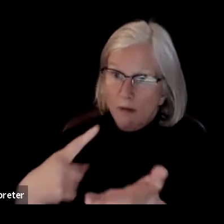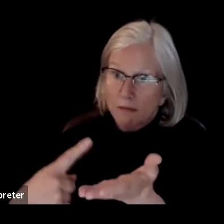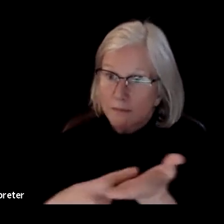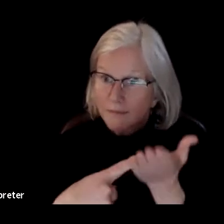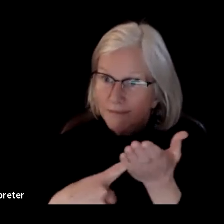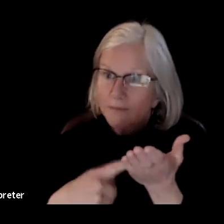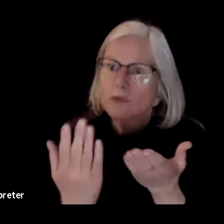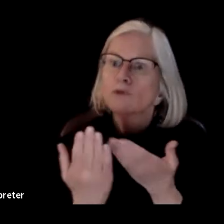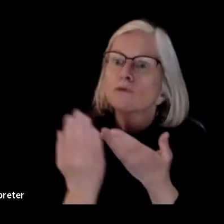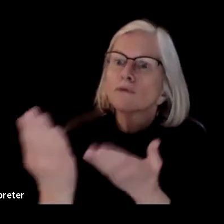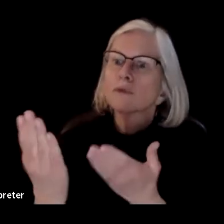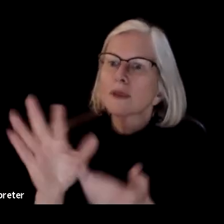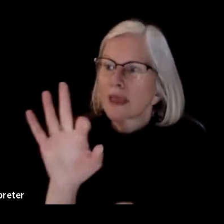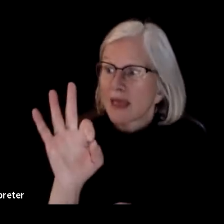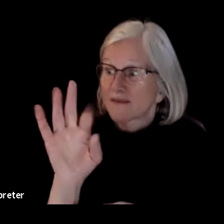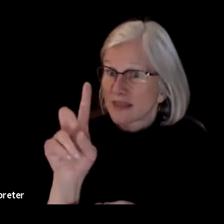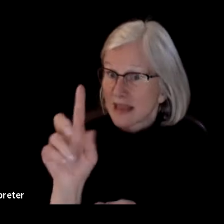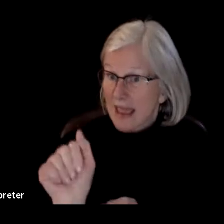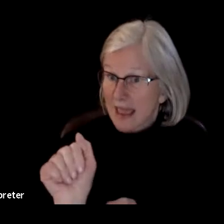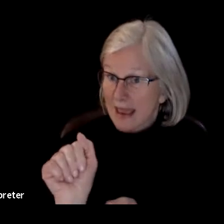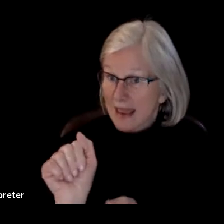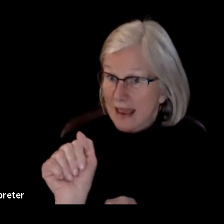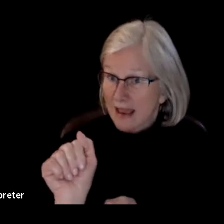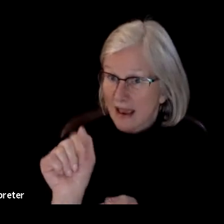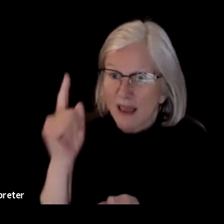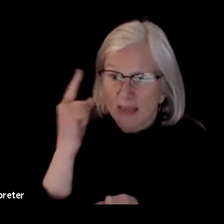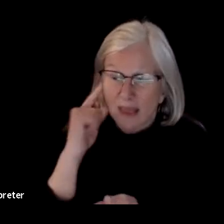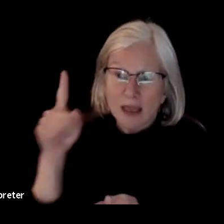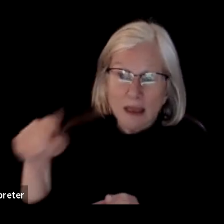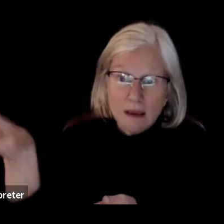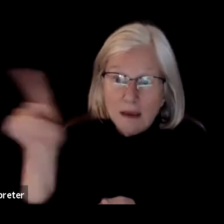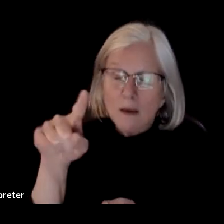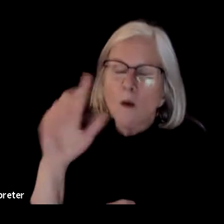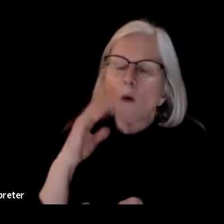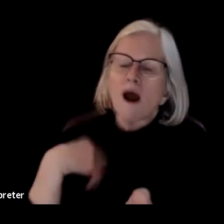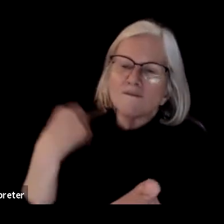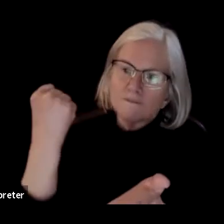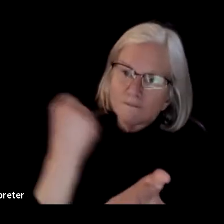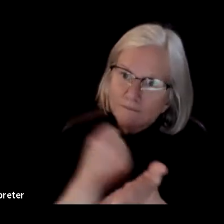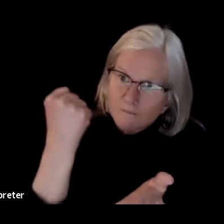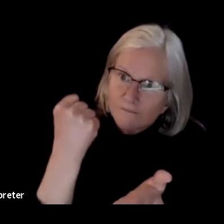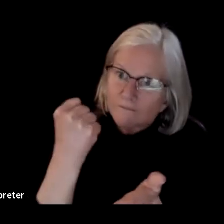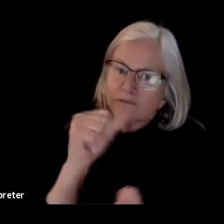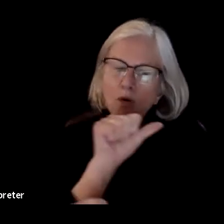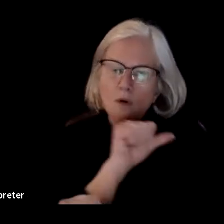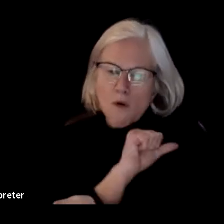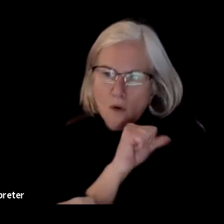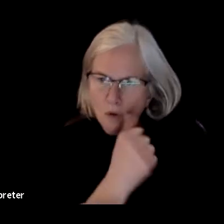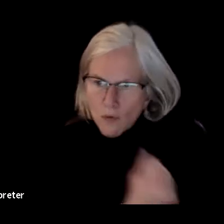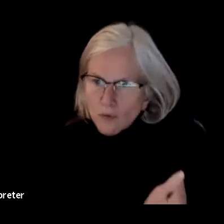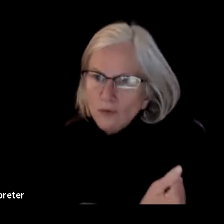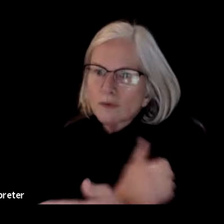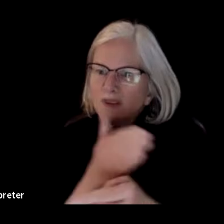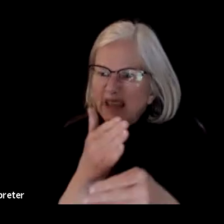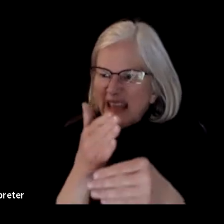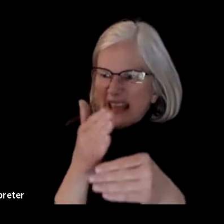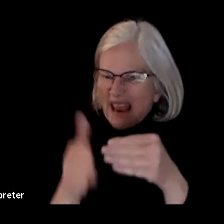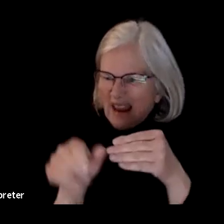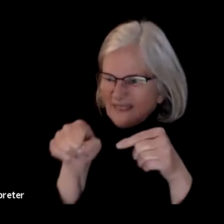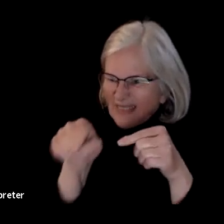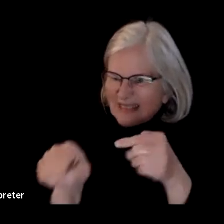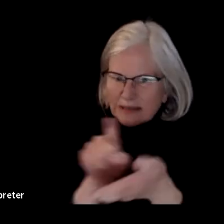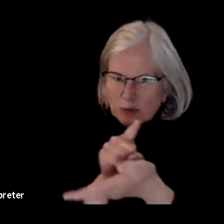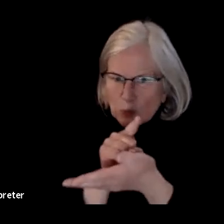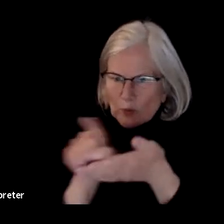there should be FDA approval or authorization at the end of this week. And then the Advisory Committee